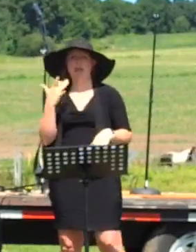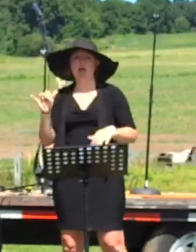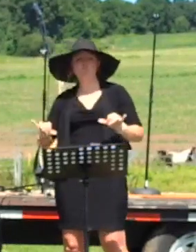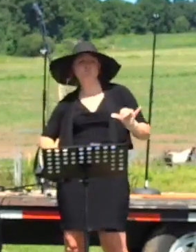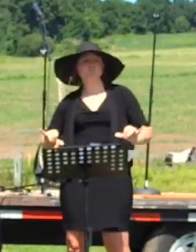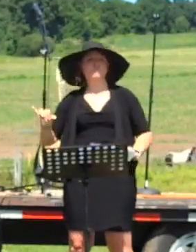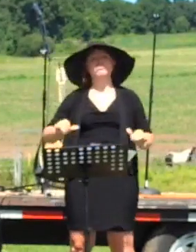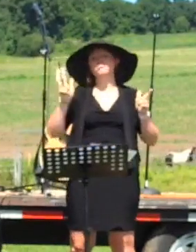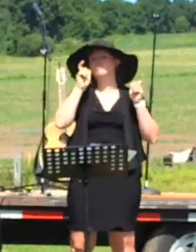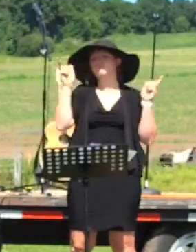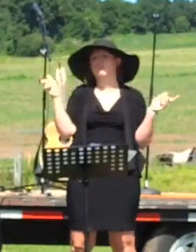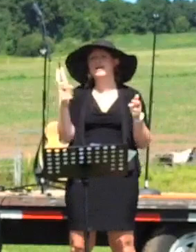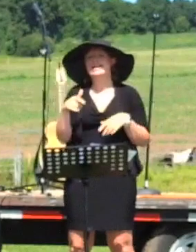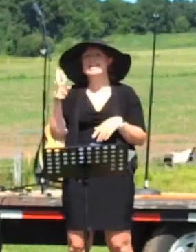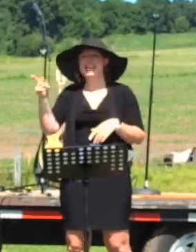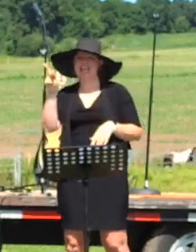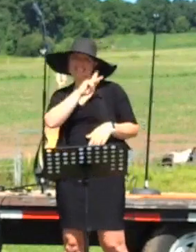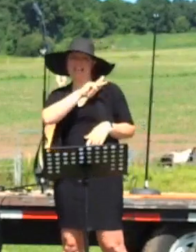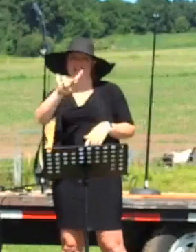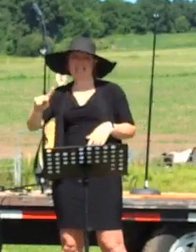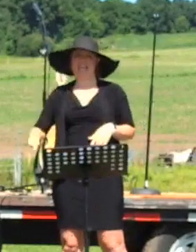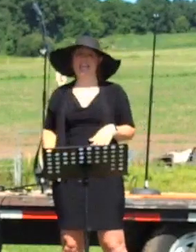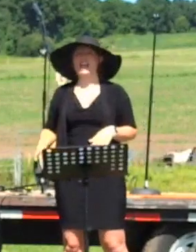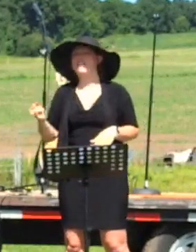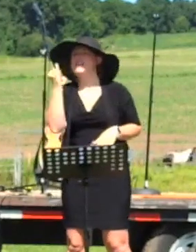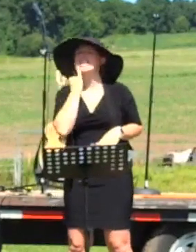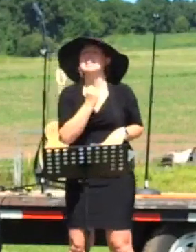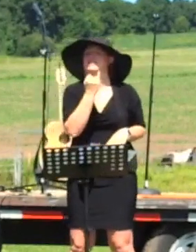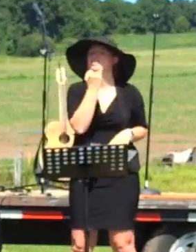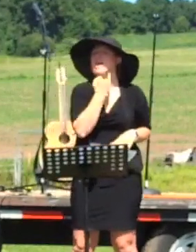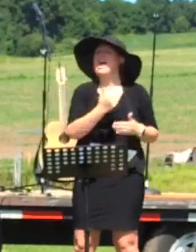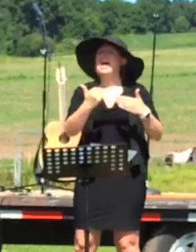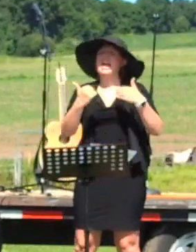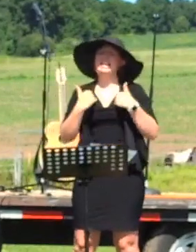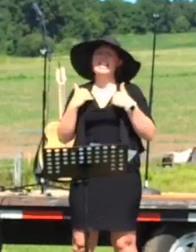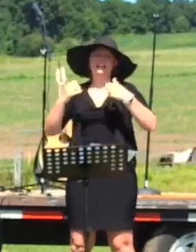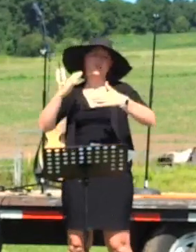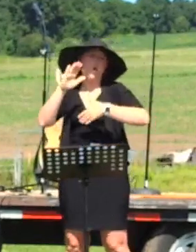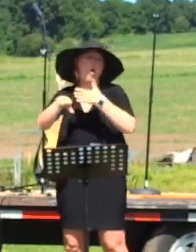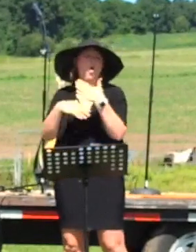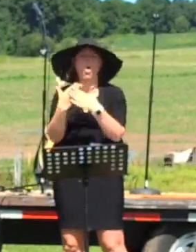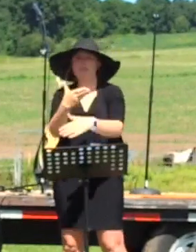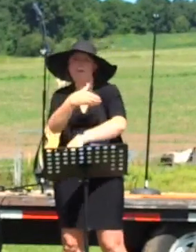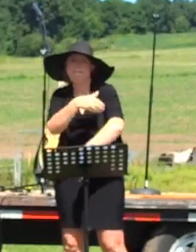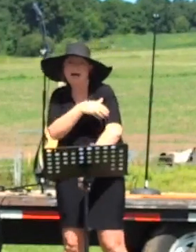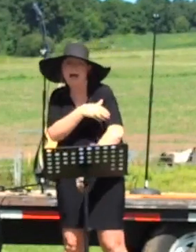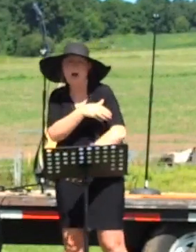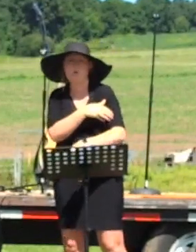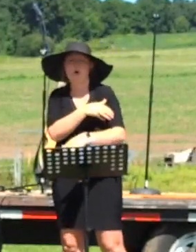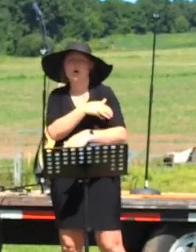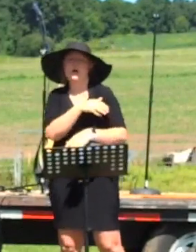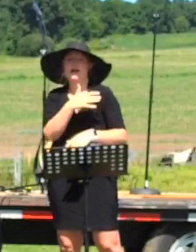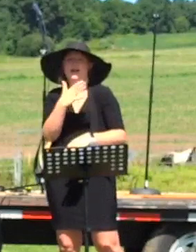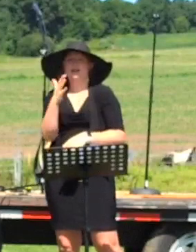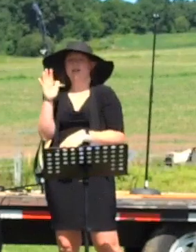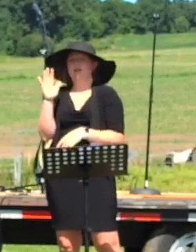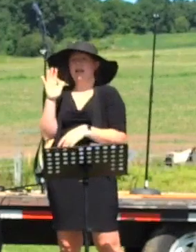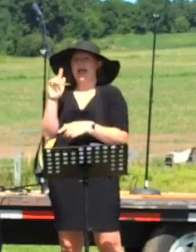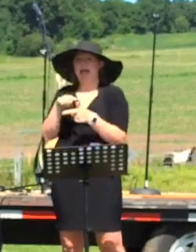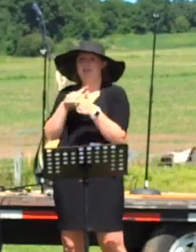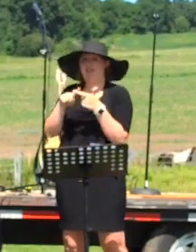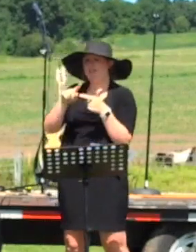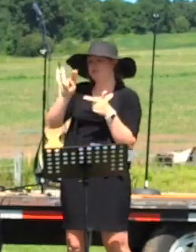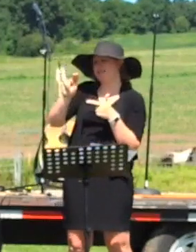yeah. He's the king of Israel, and he has all the might and the power that comes with that role. And then